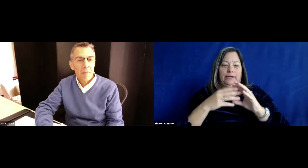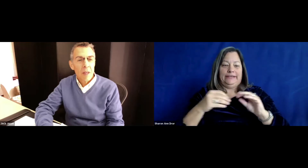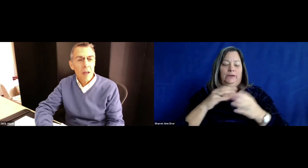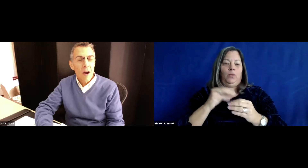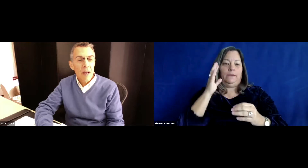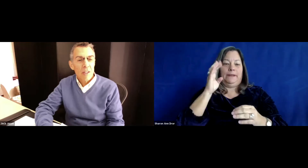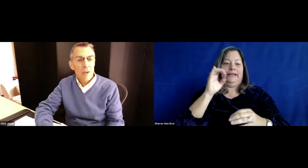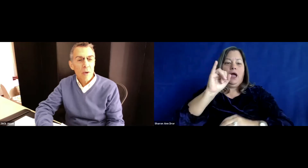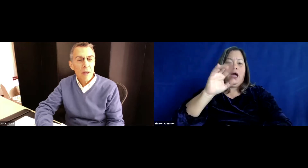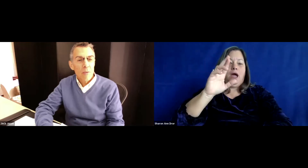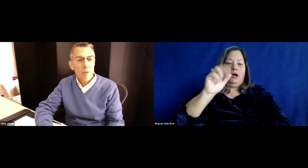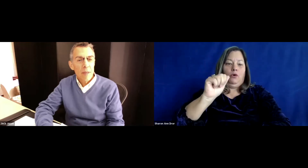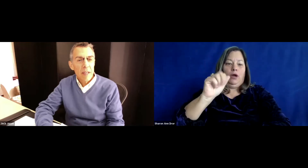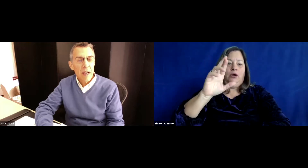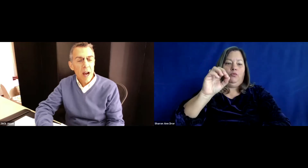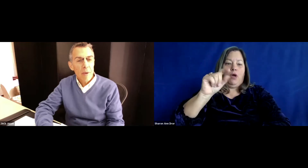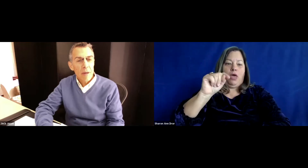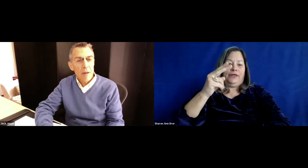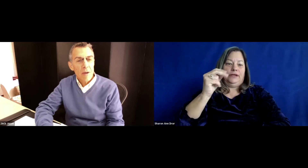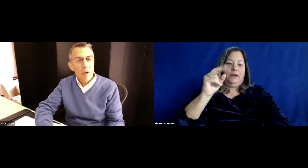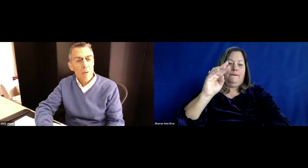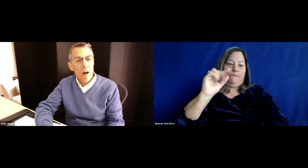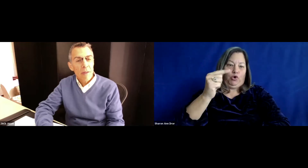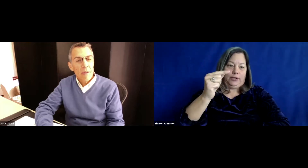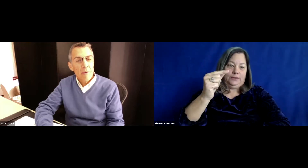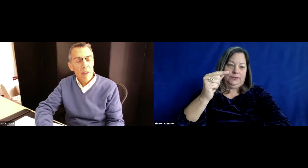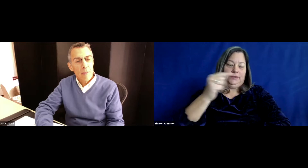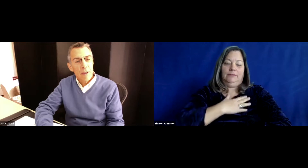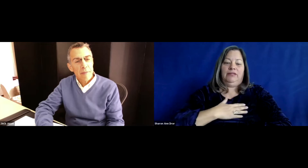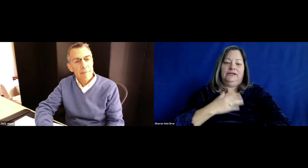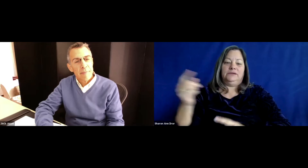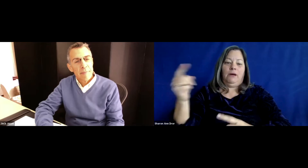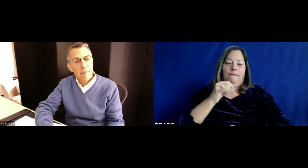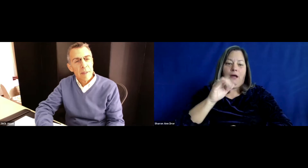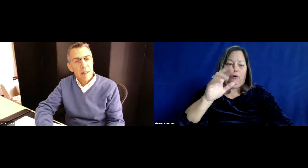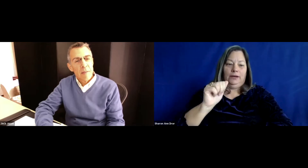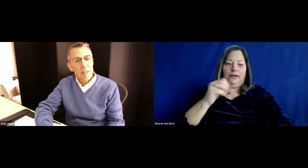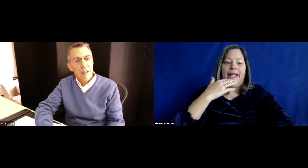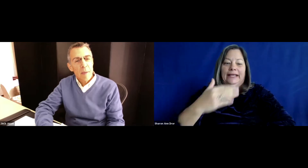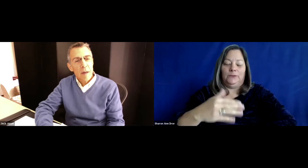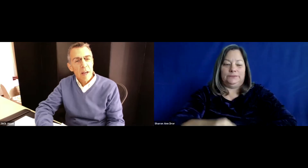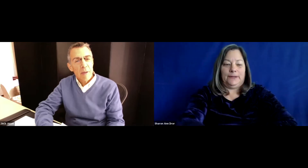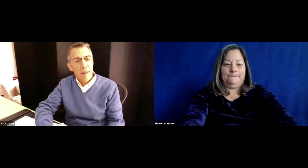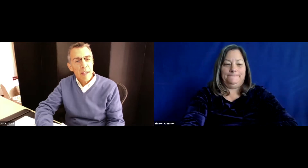Our next story will be Ira Rothenberg. Please come on, Ira, thank you.